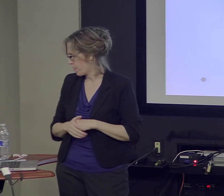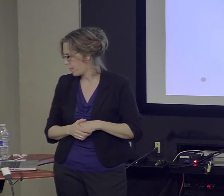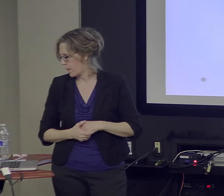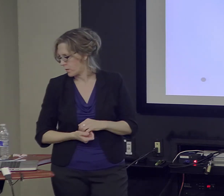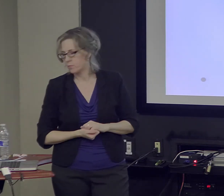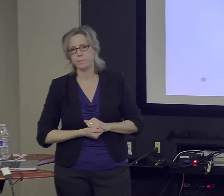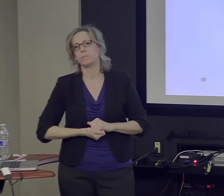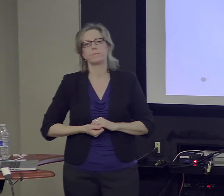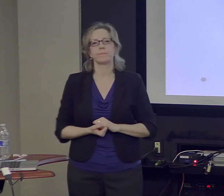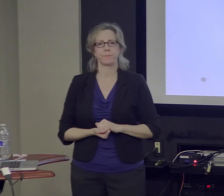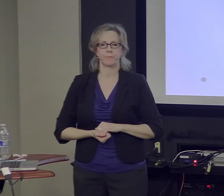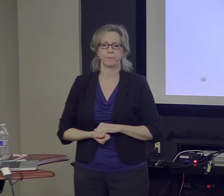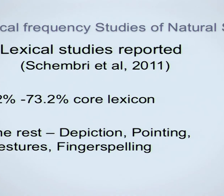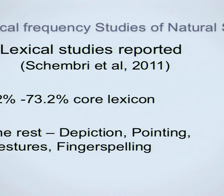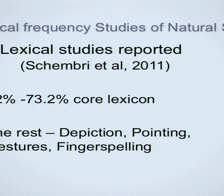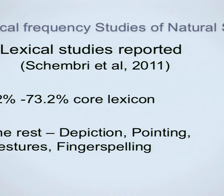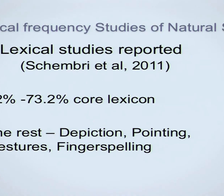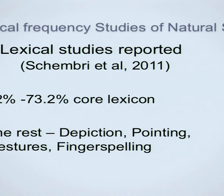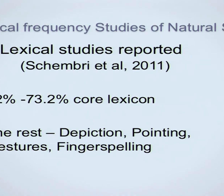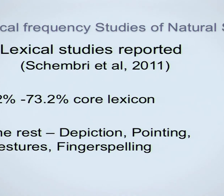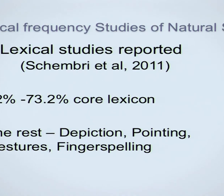in international sign languages.